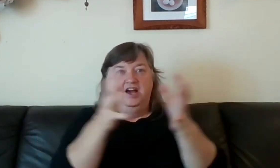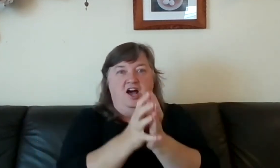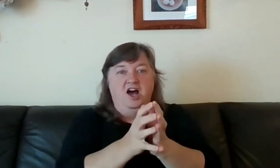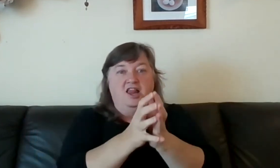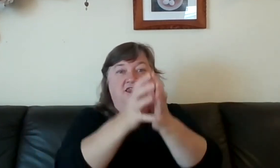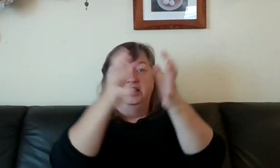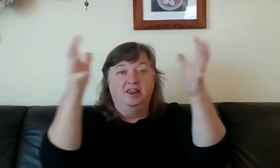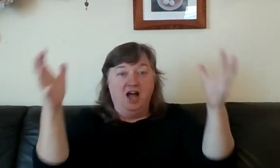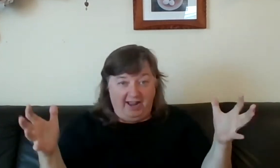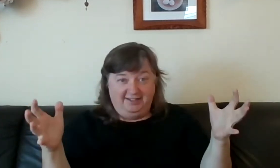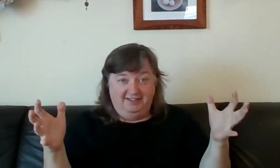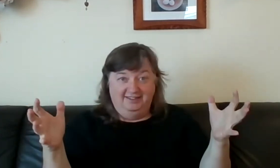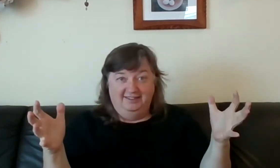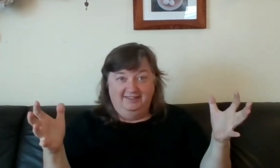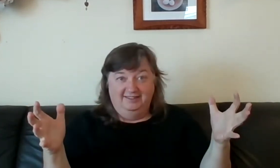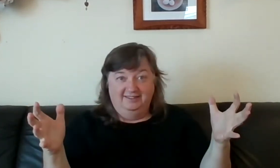A lot.